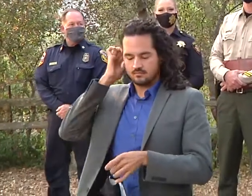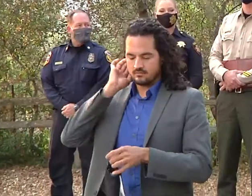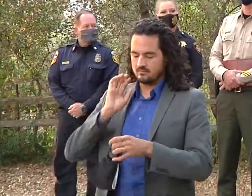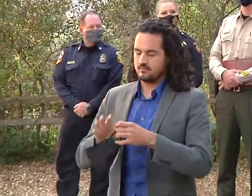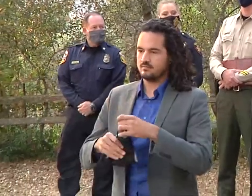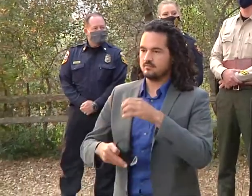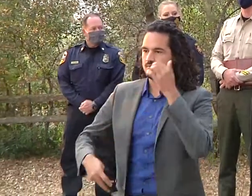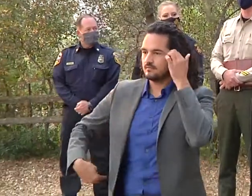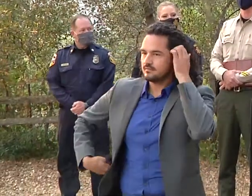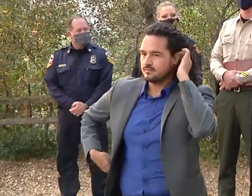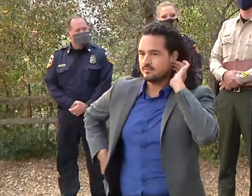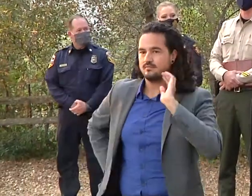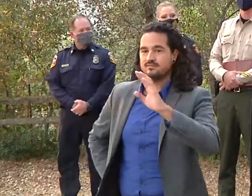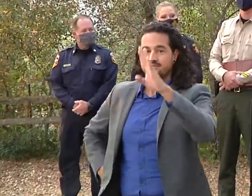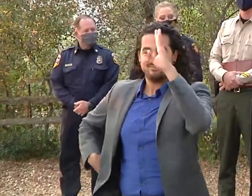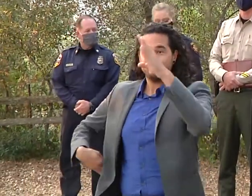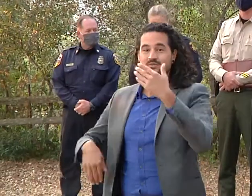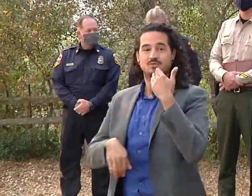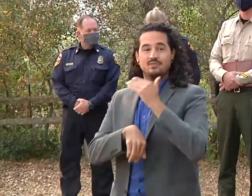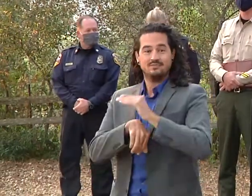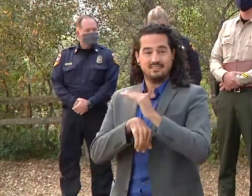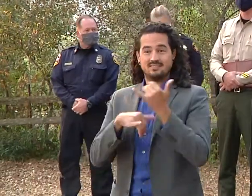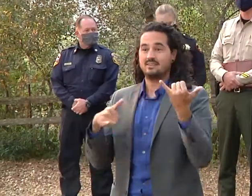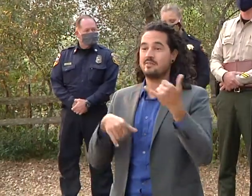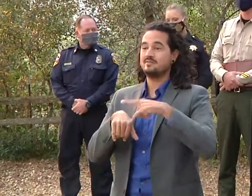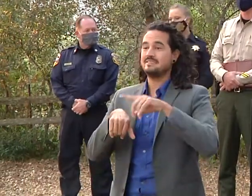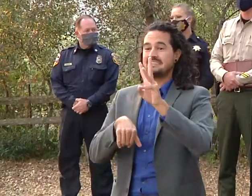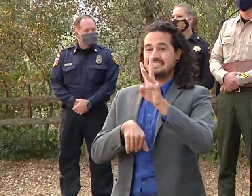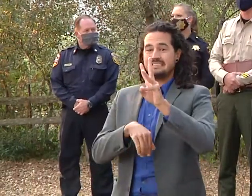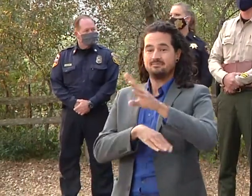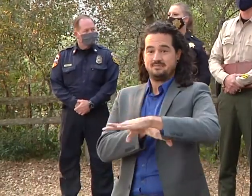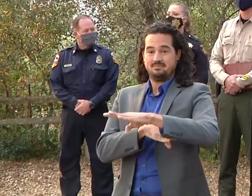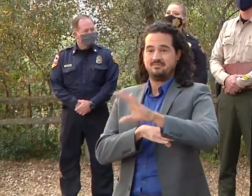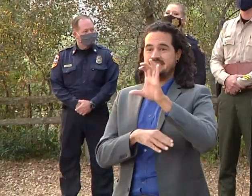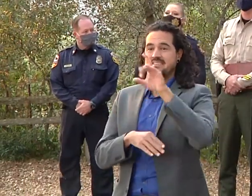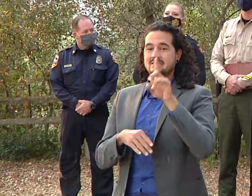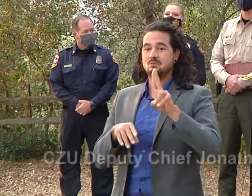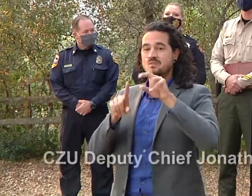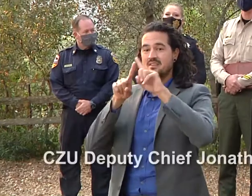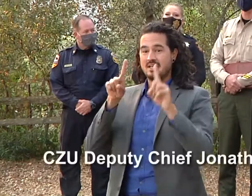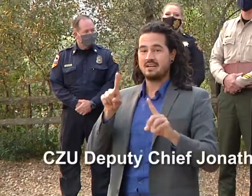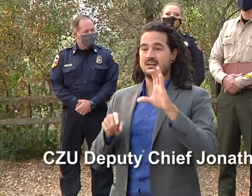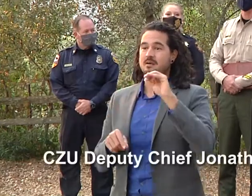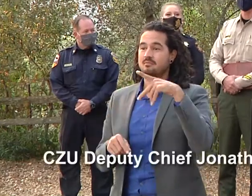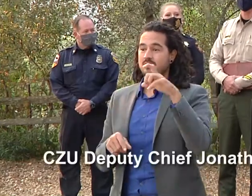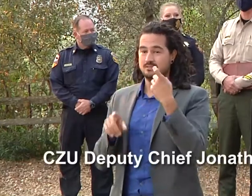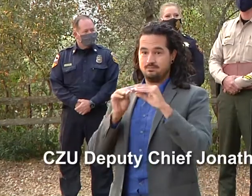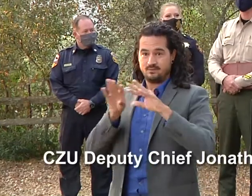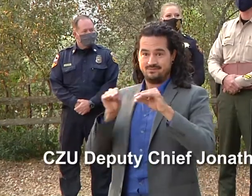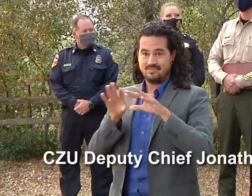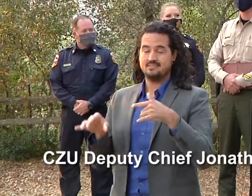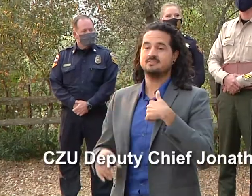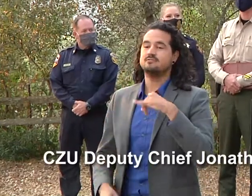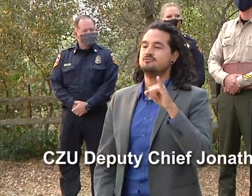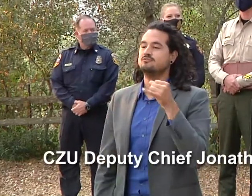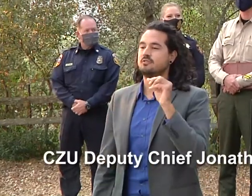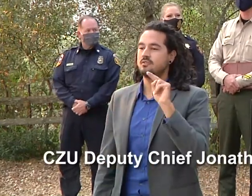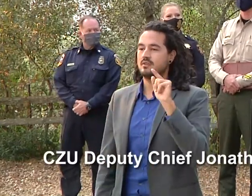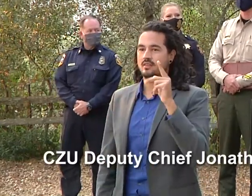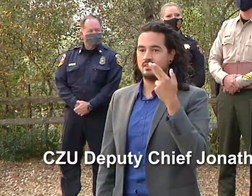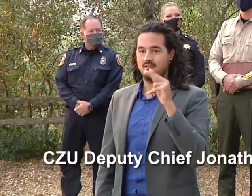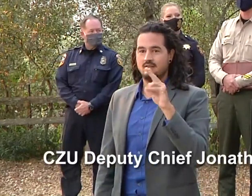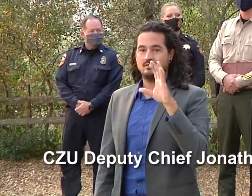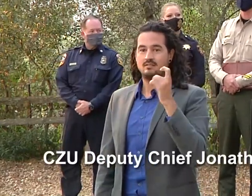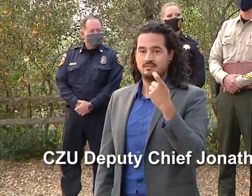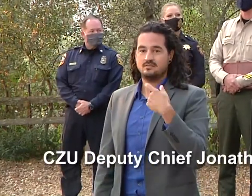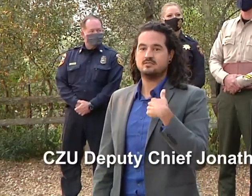well good evening welcome to the 6 p.m. press conference here on the czu lightning complex my name is jonathan cox deputy chief with cal fire san mateo